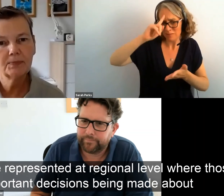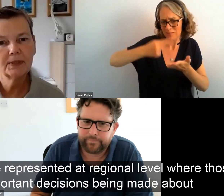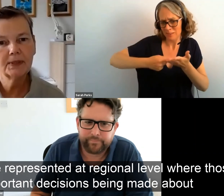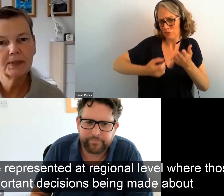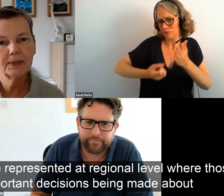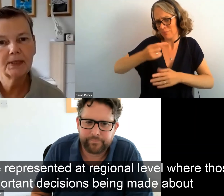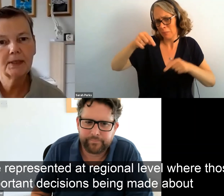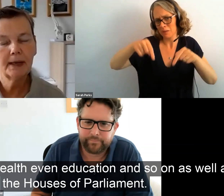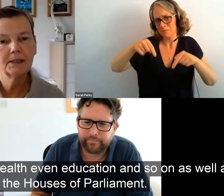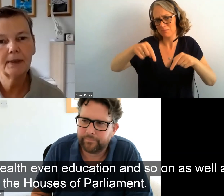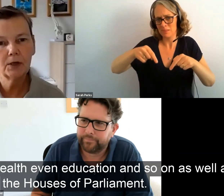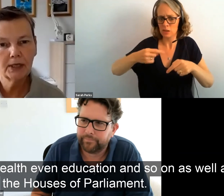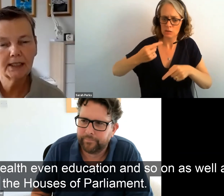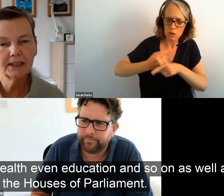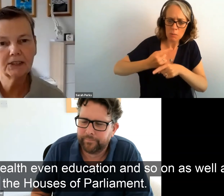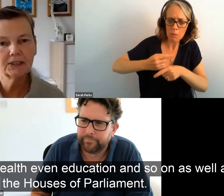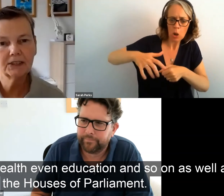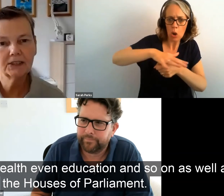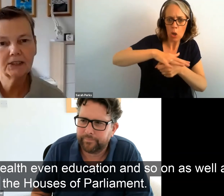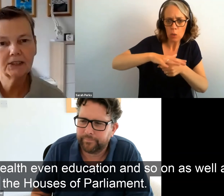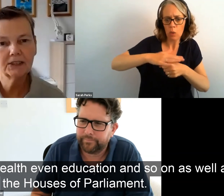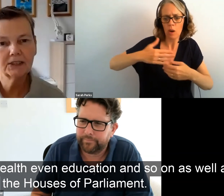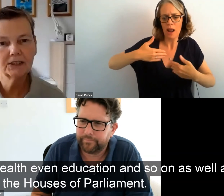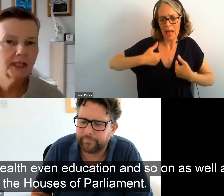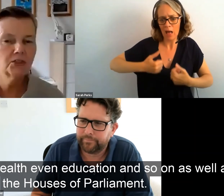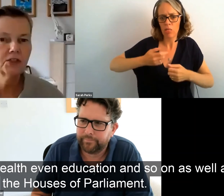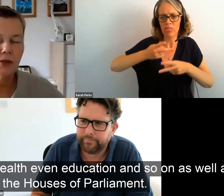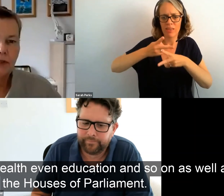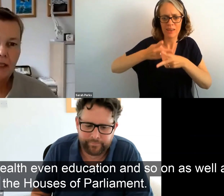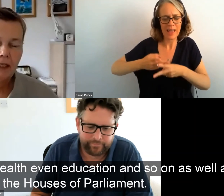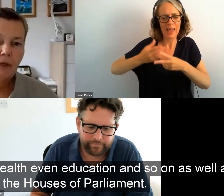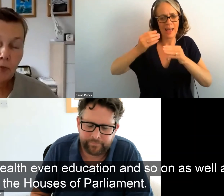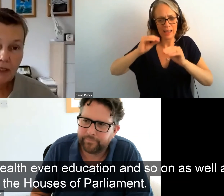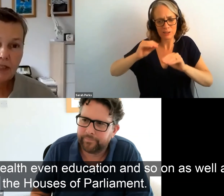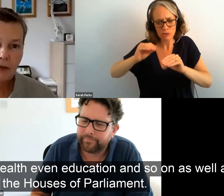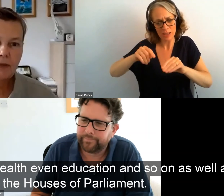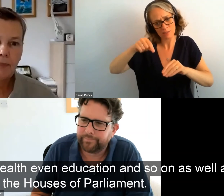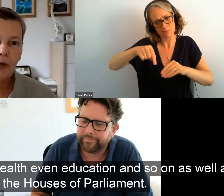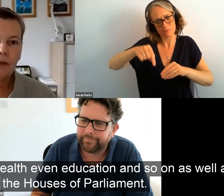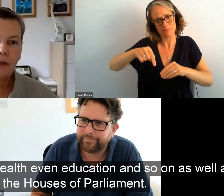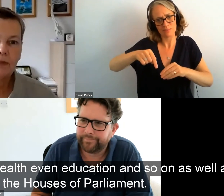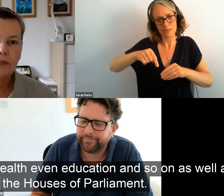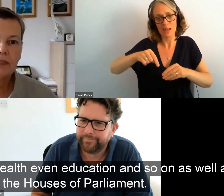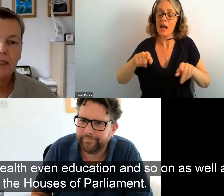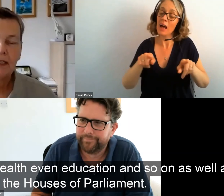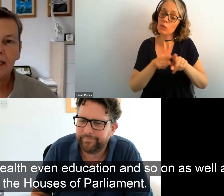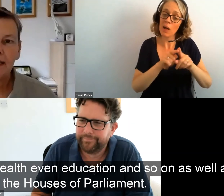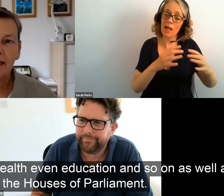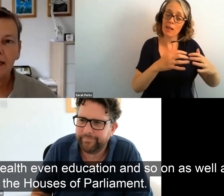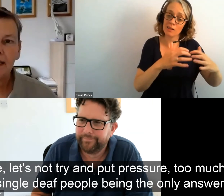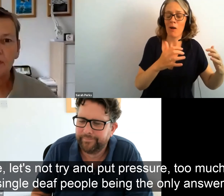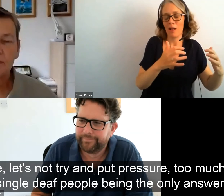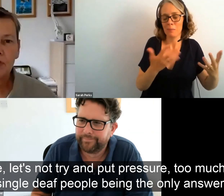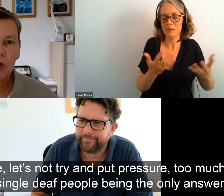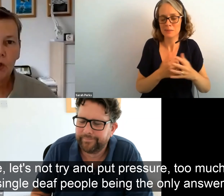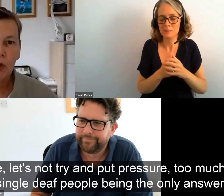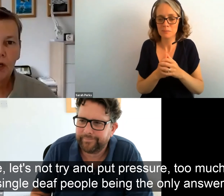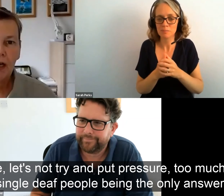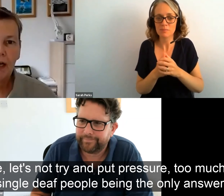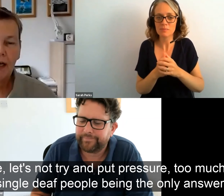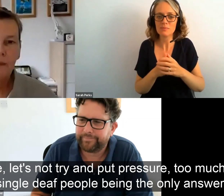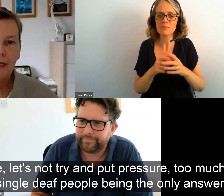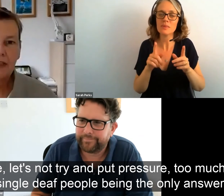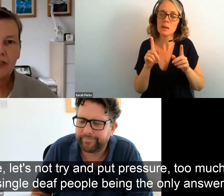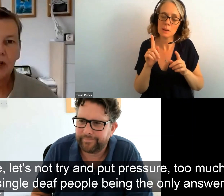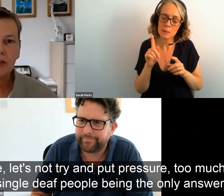being made about localities and health and care and education and so on, as well as the Houses of Parliament. But to be